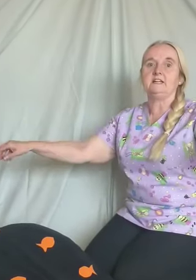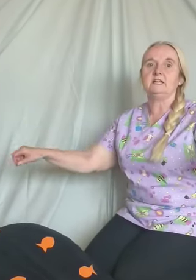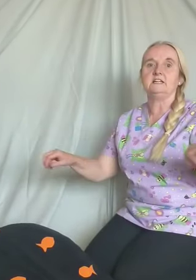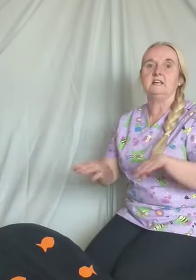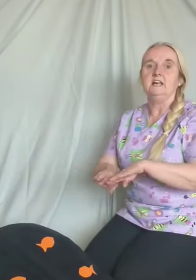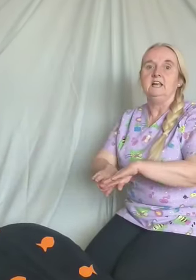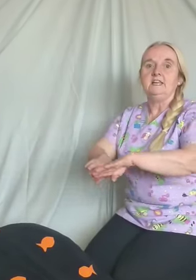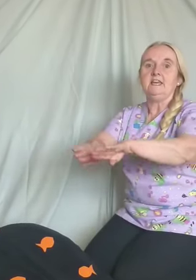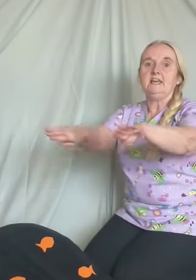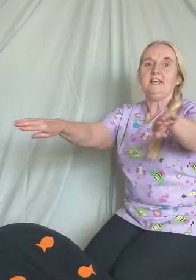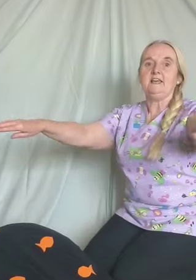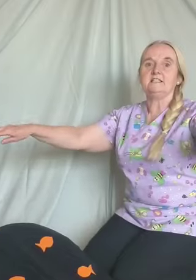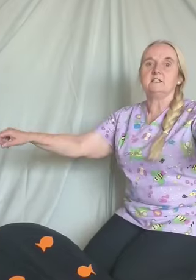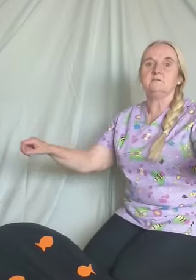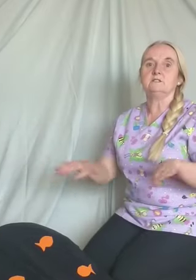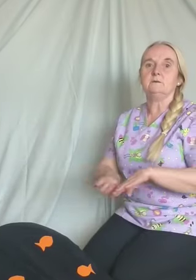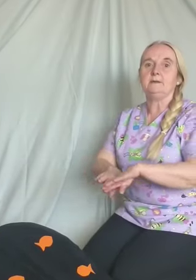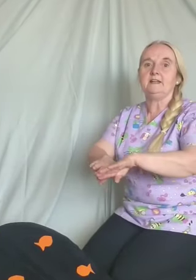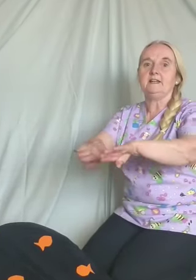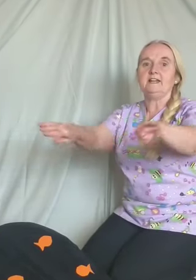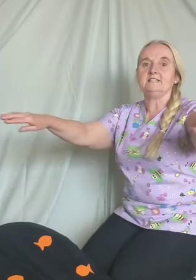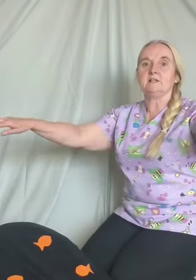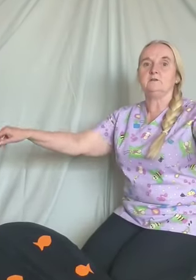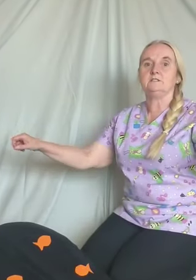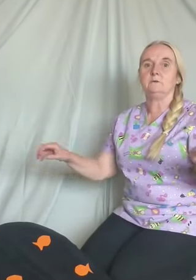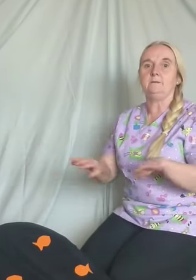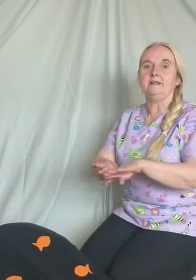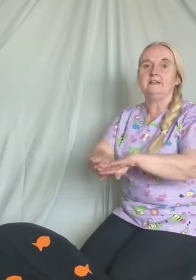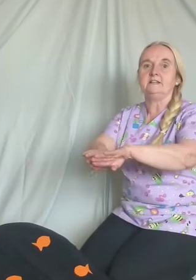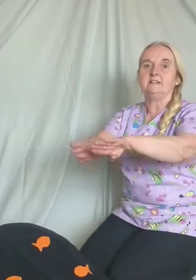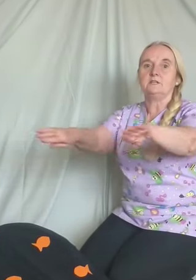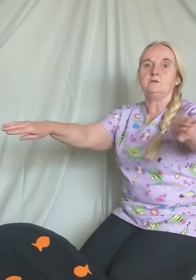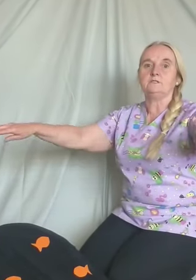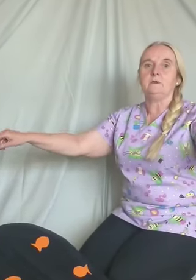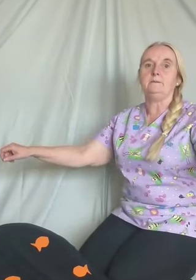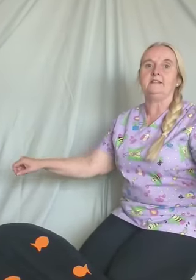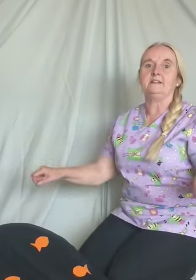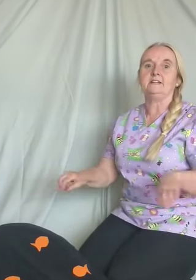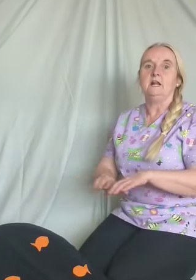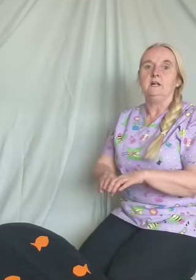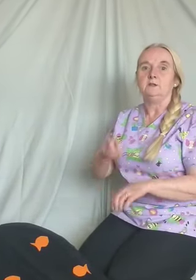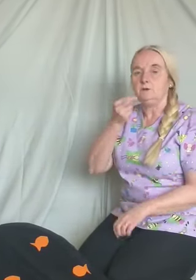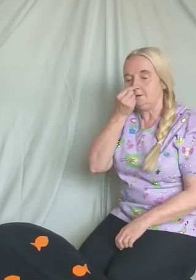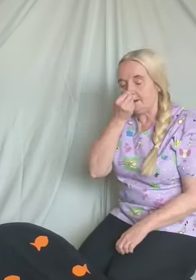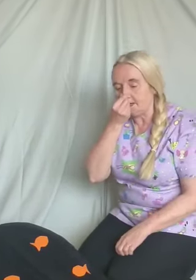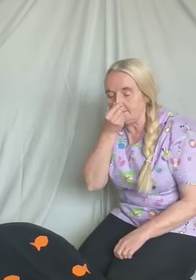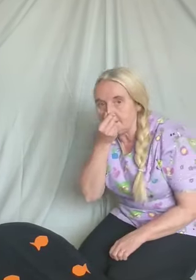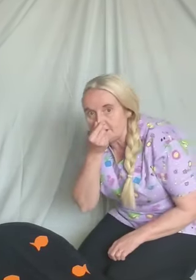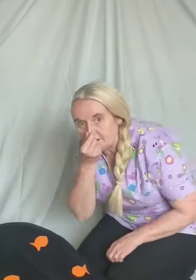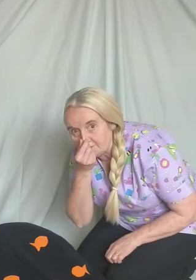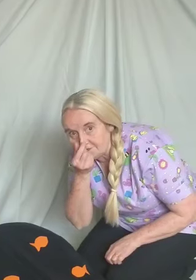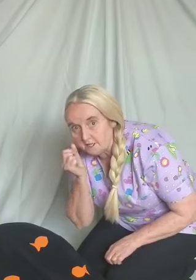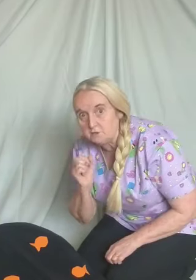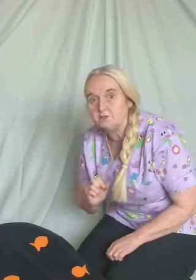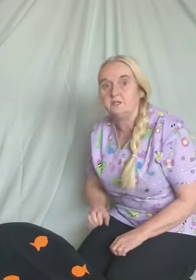swimming. Yeah, let's go swimming, let's go swimming, let's go swimming in the bottom of the